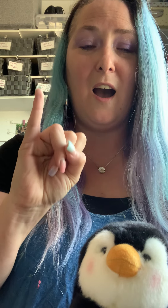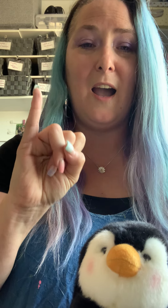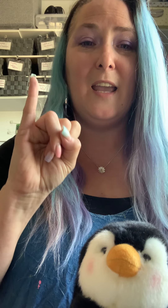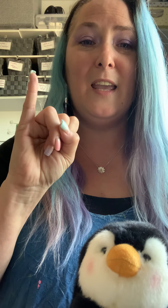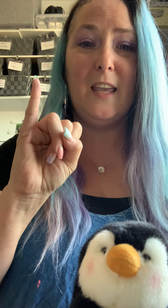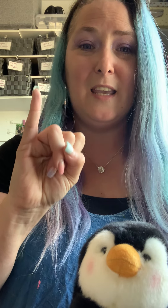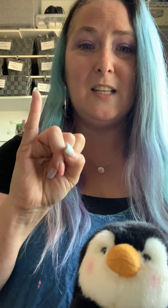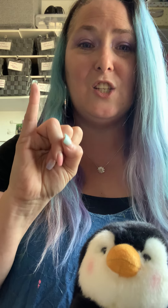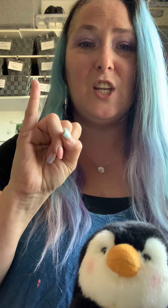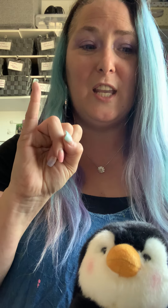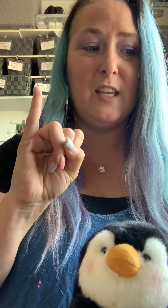I, itch, I.